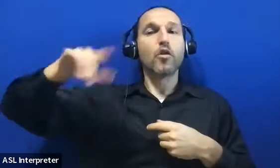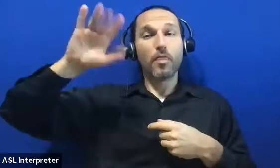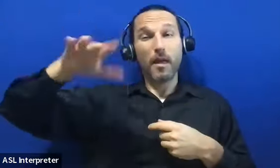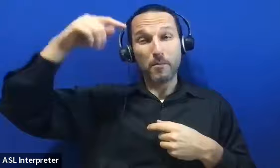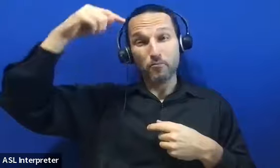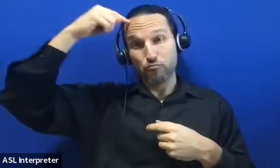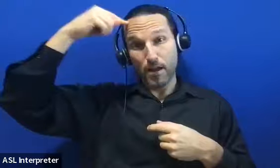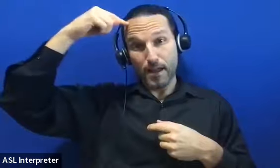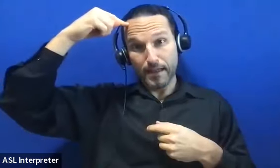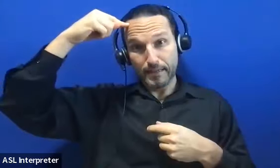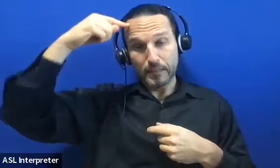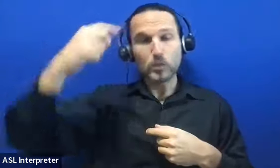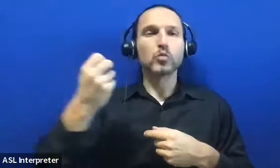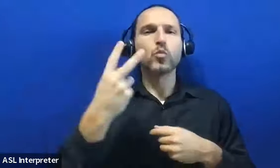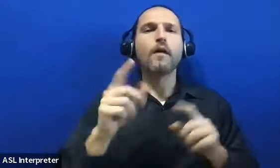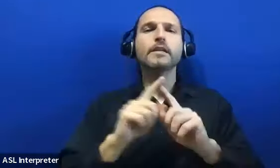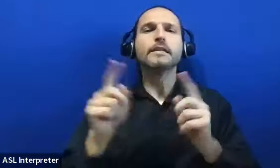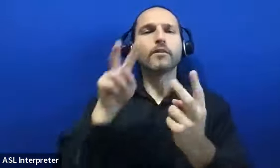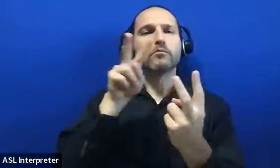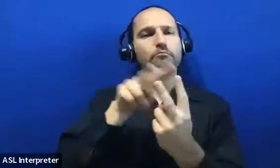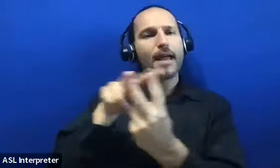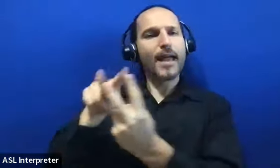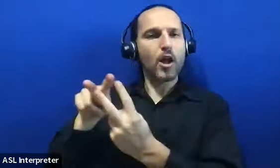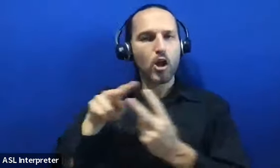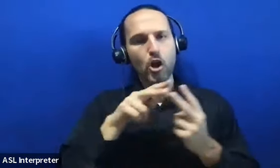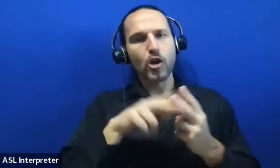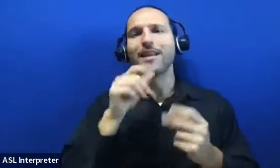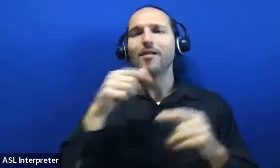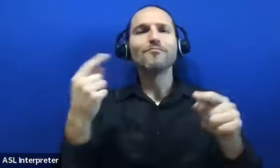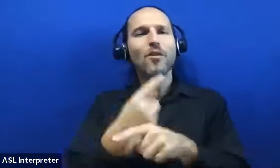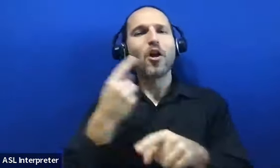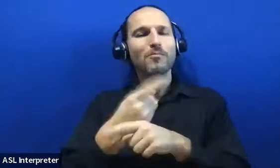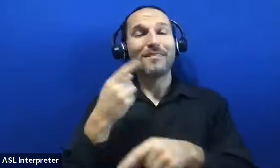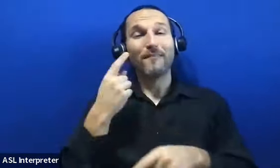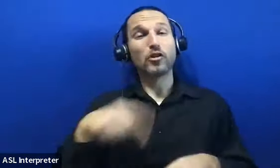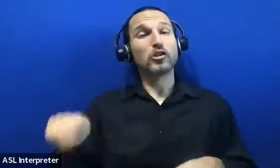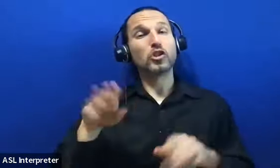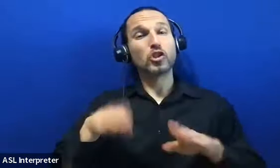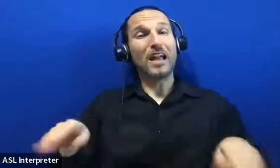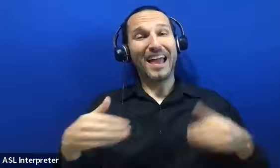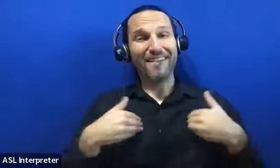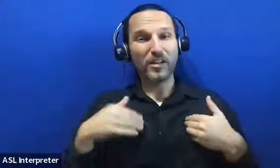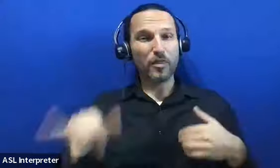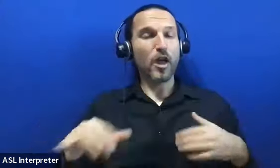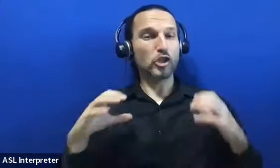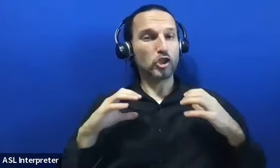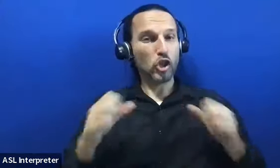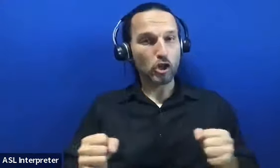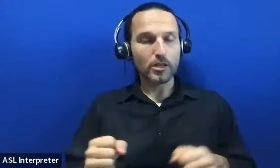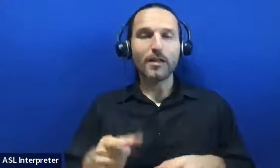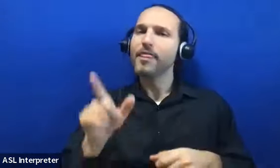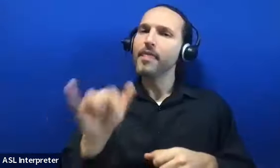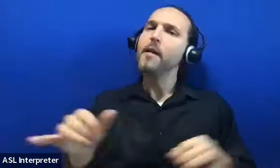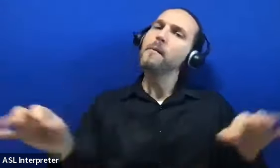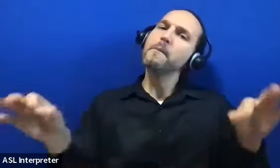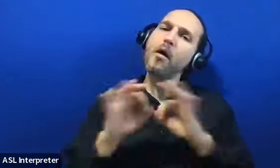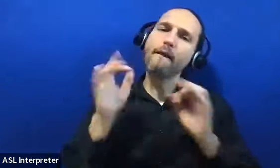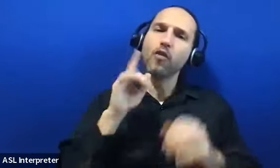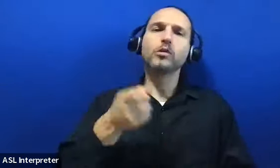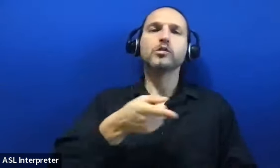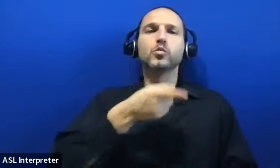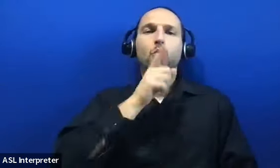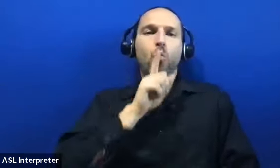that often may not function properly in children with CHARGE, and those nerves are very important for swallowing